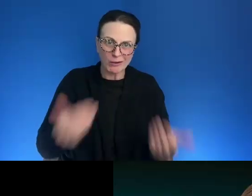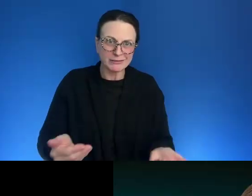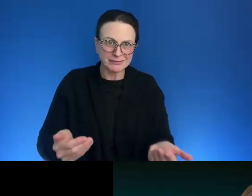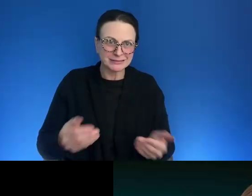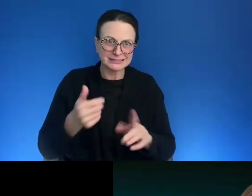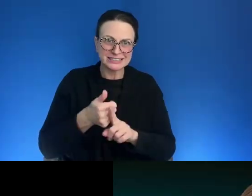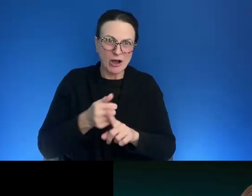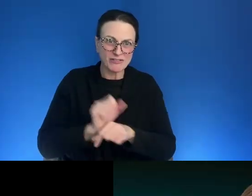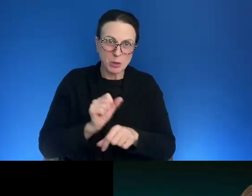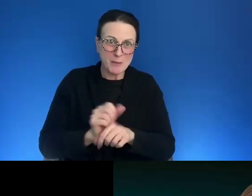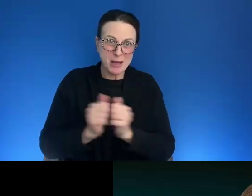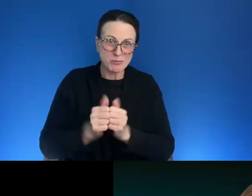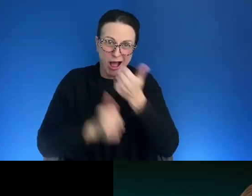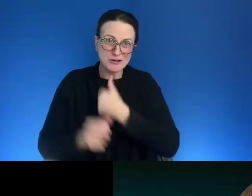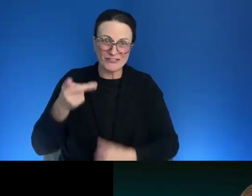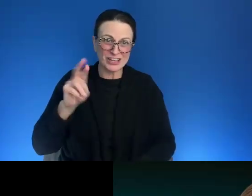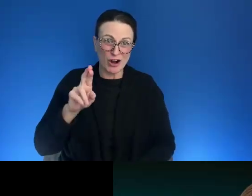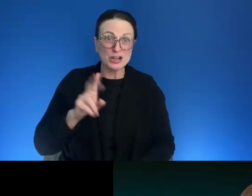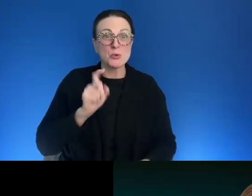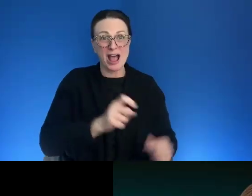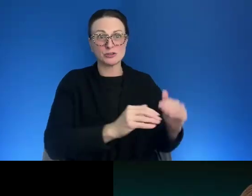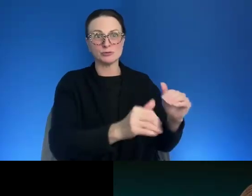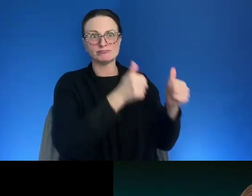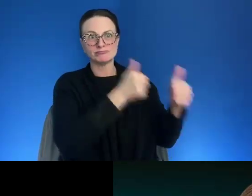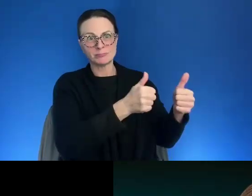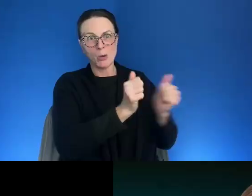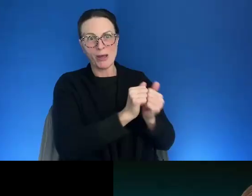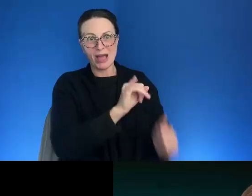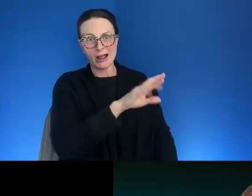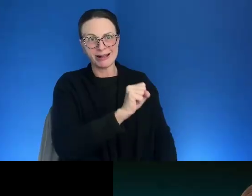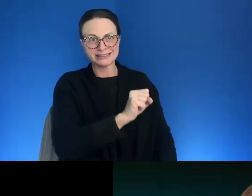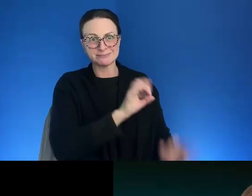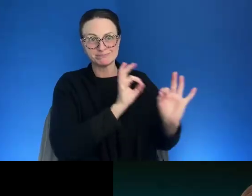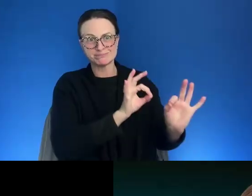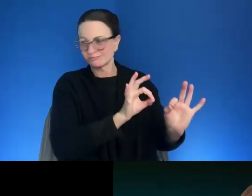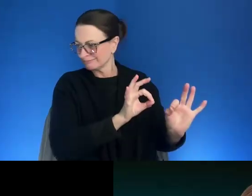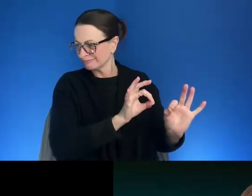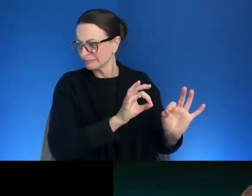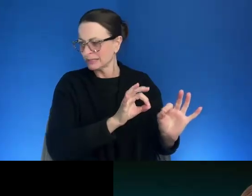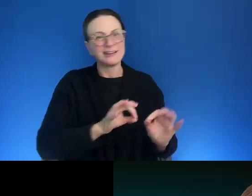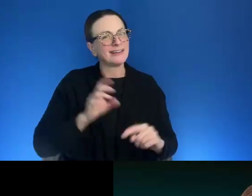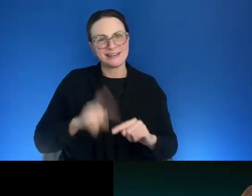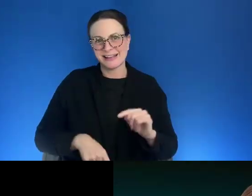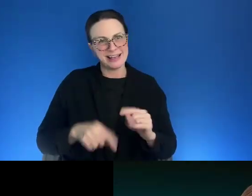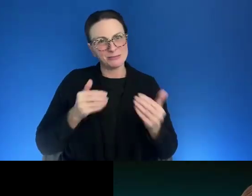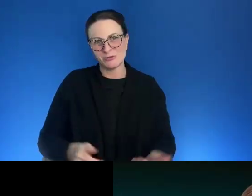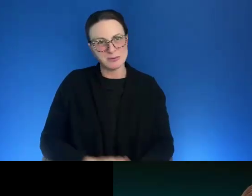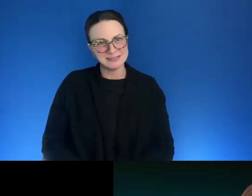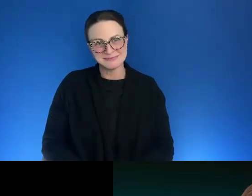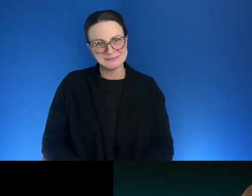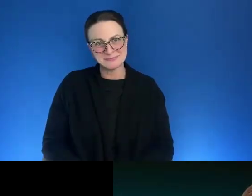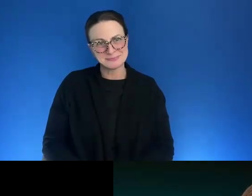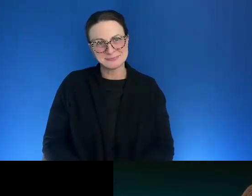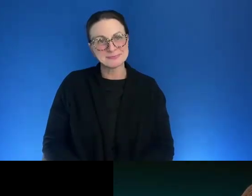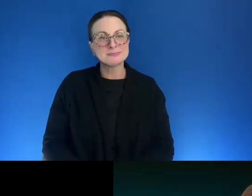self-employment with voc rehab. So until you're in good standing with the IRS, we wouldn't be able to go forward.